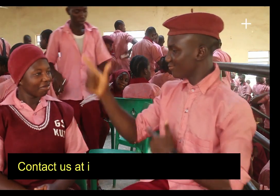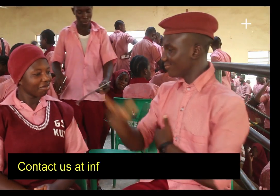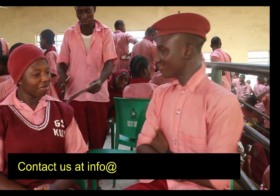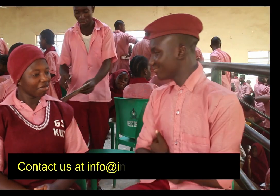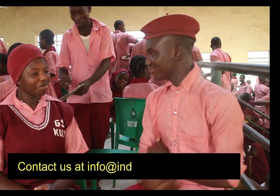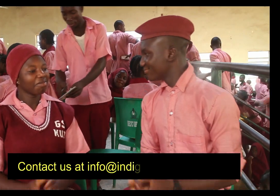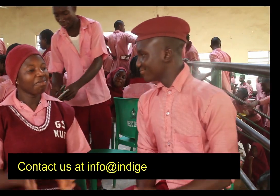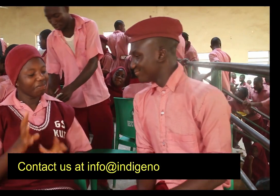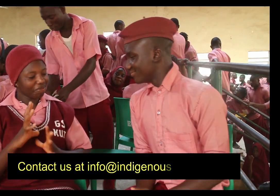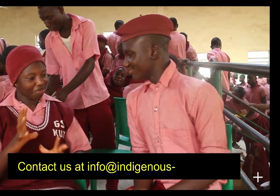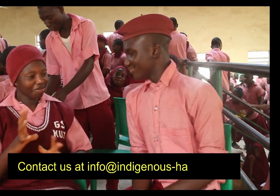at